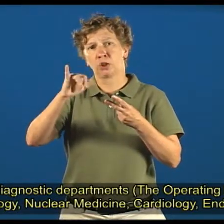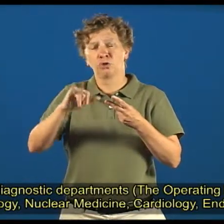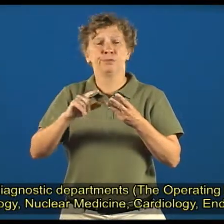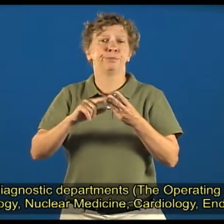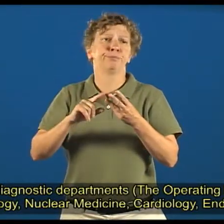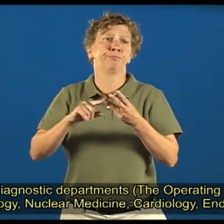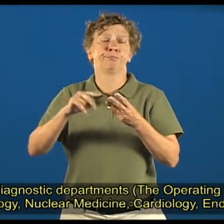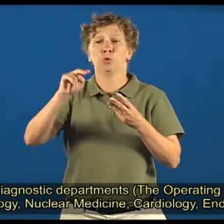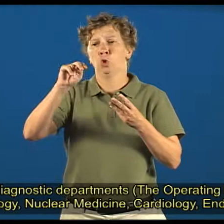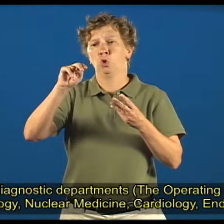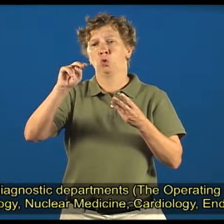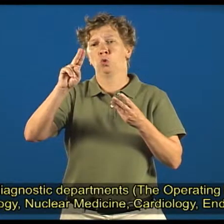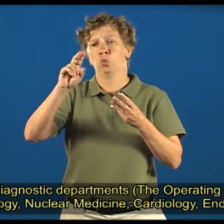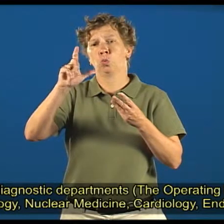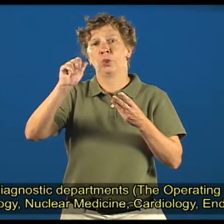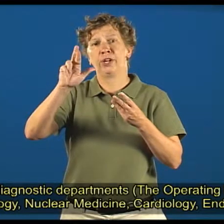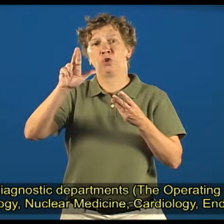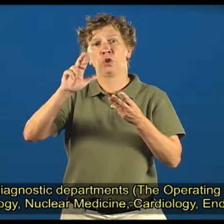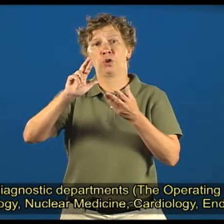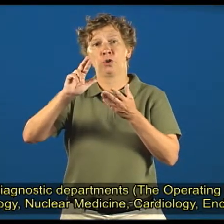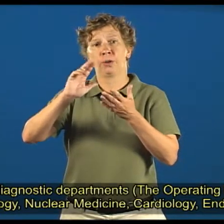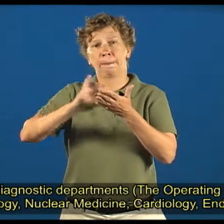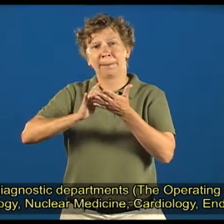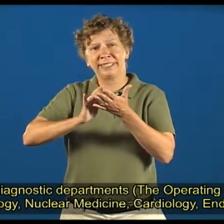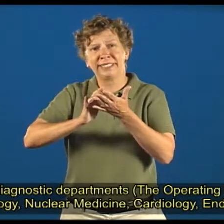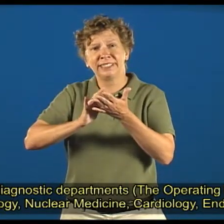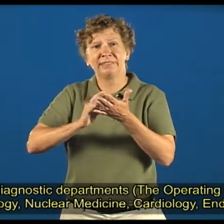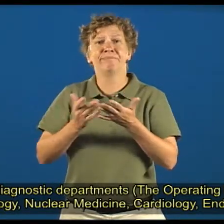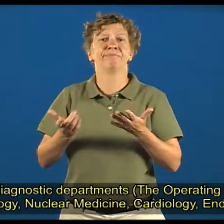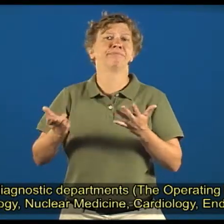radiology, nuclear medicine,